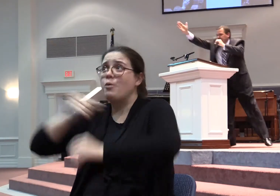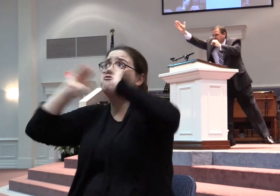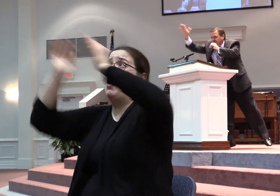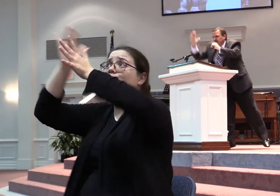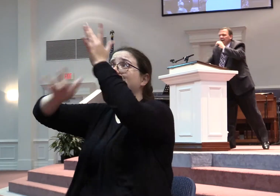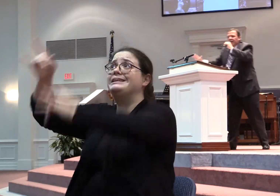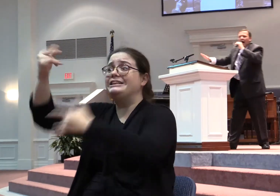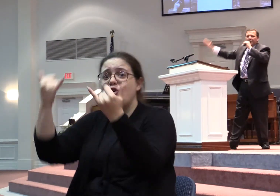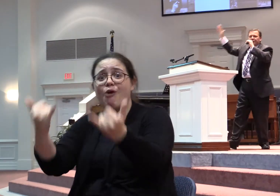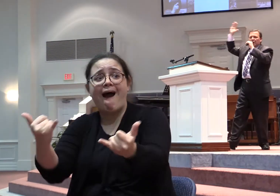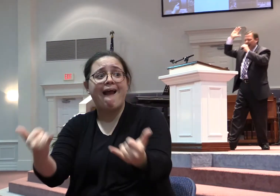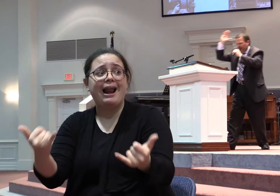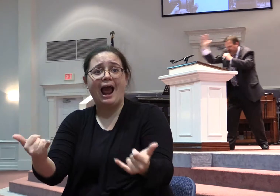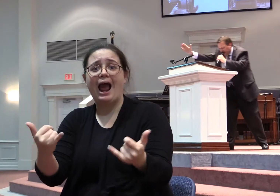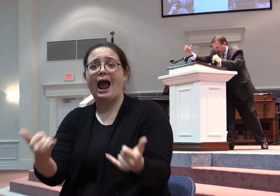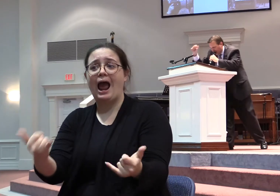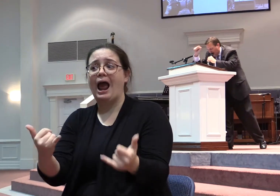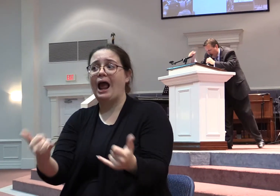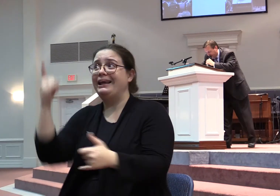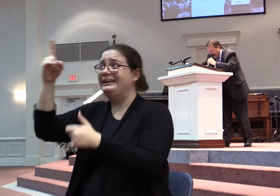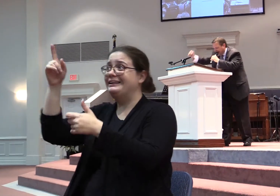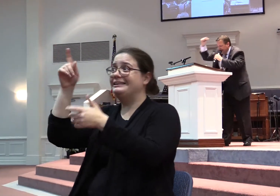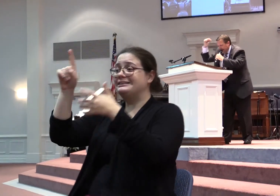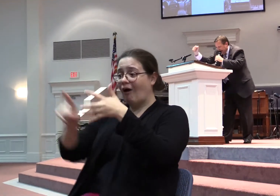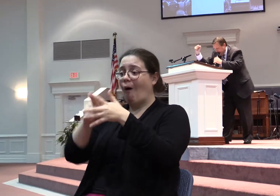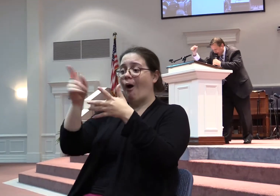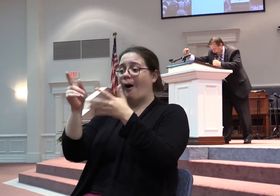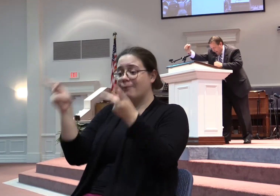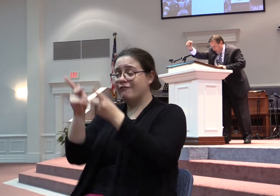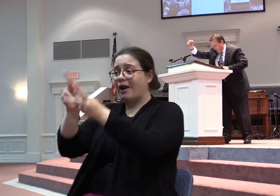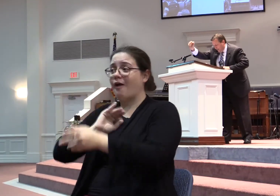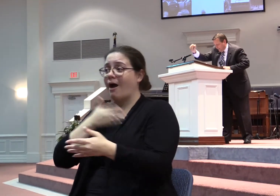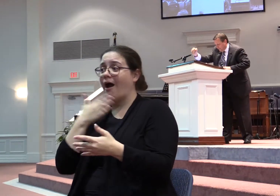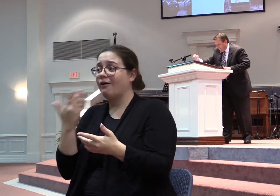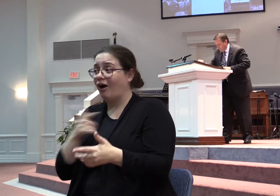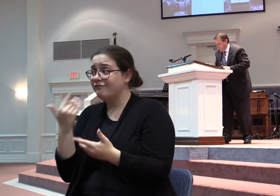to Jesus, the author and the finisher of our faith, it is